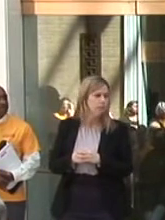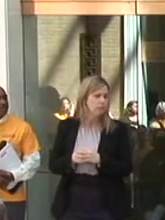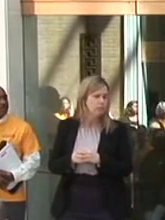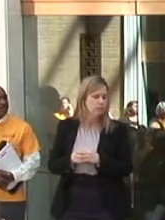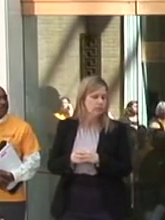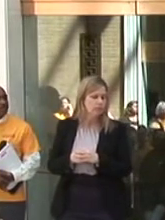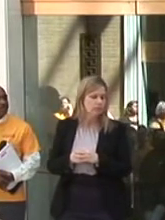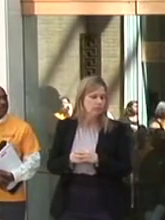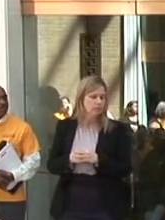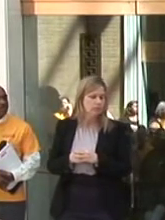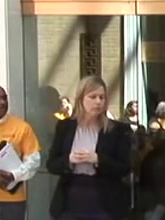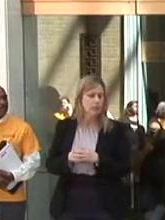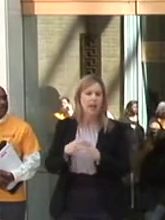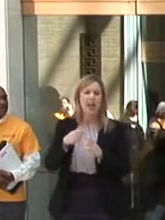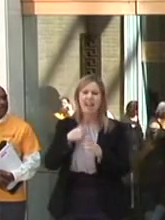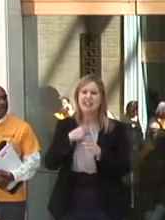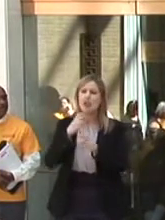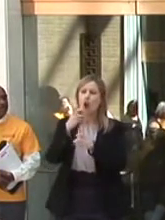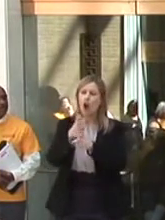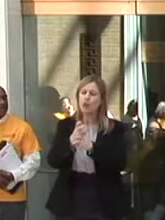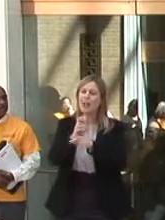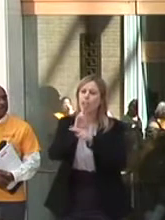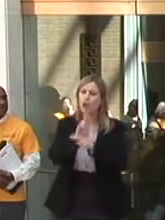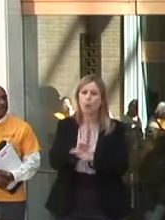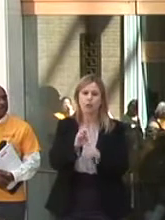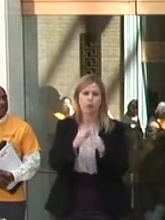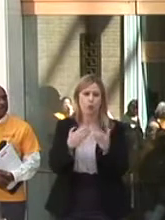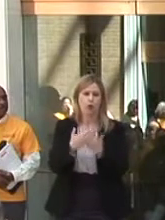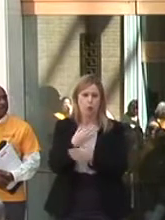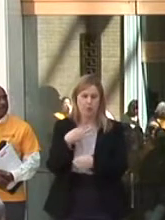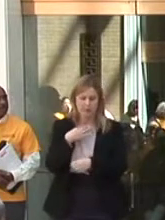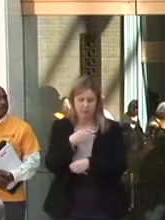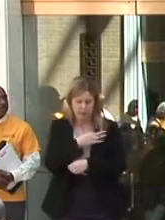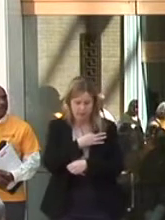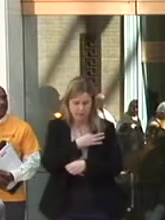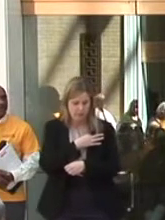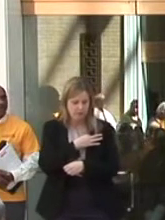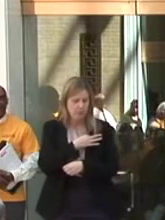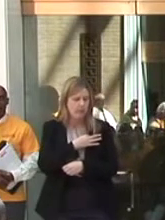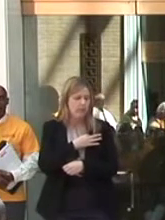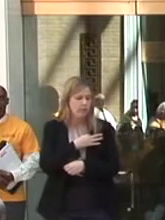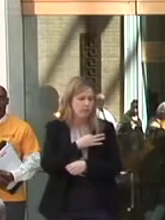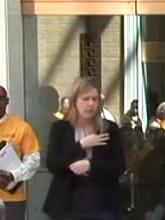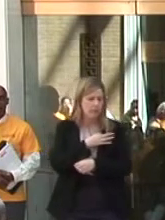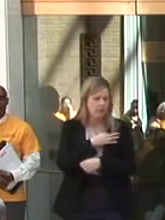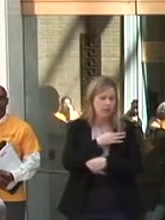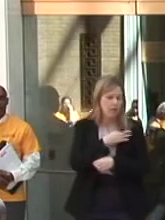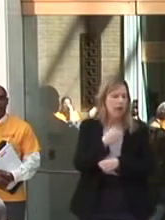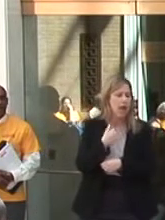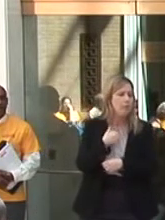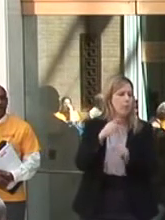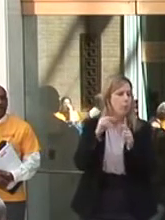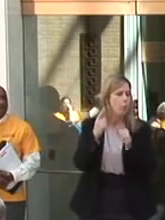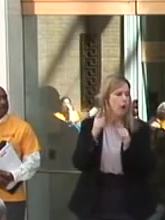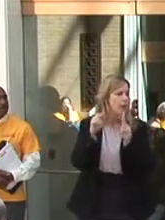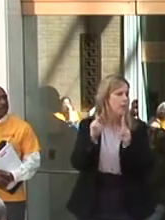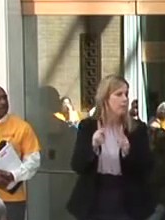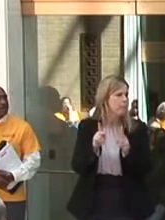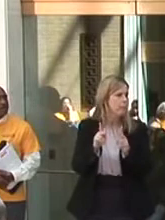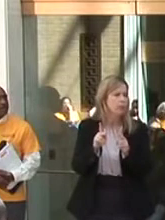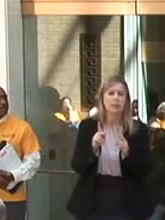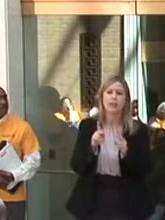used to new staff. I am also the one who is often very sad and worried when